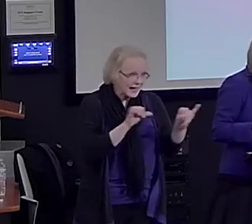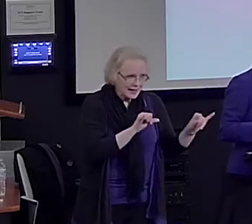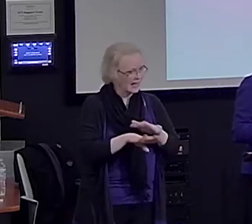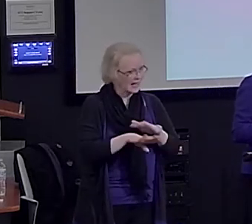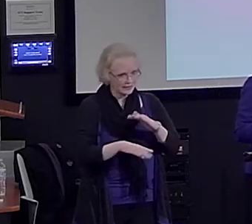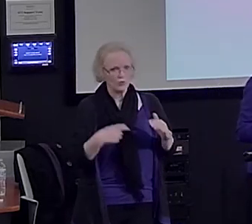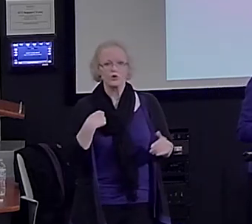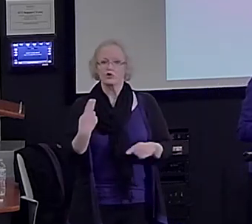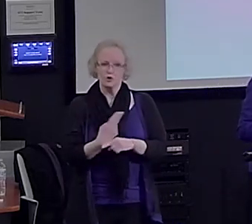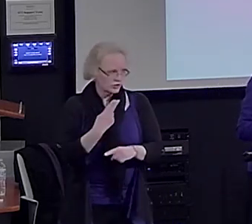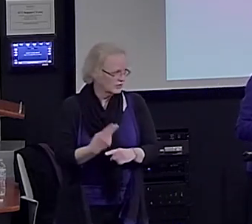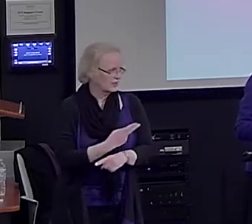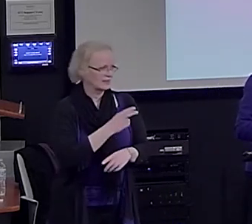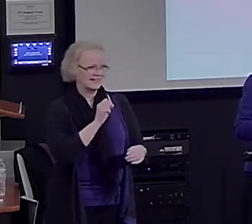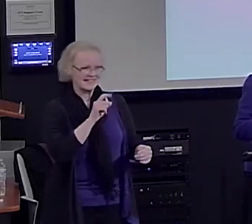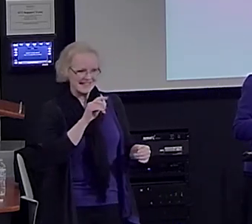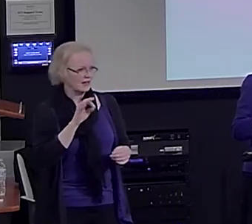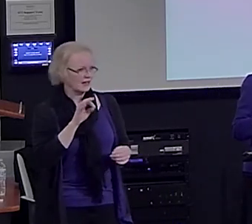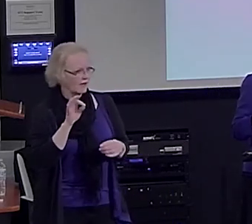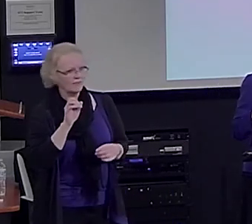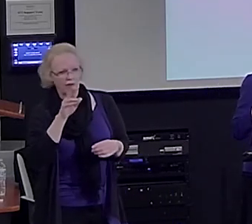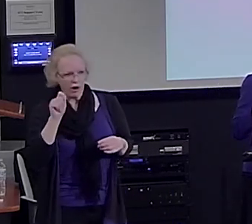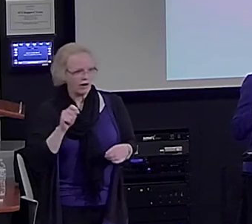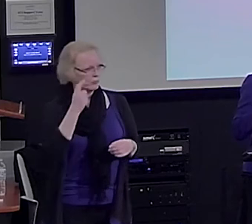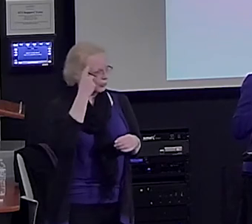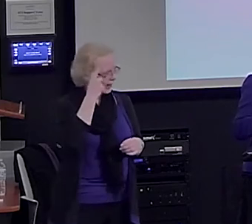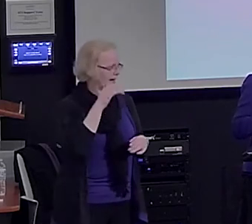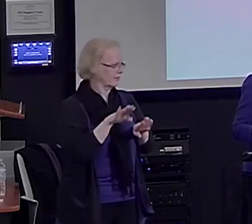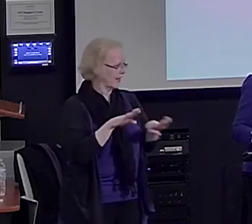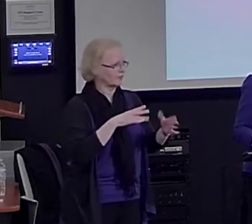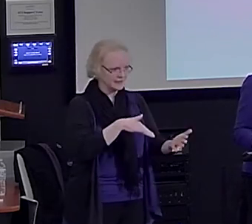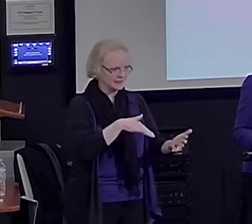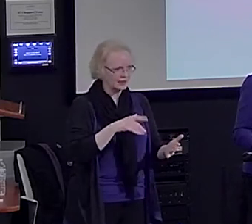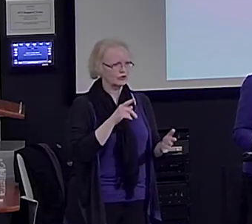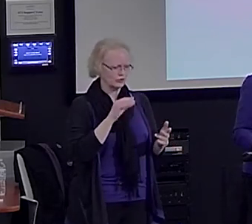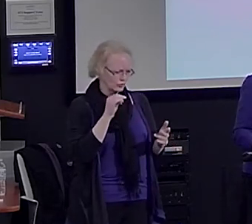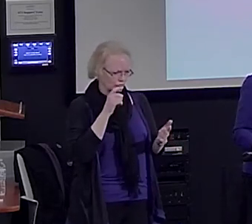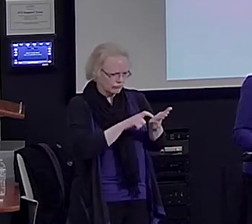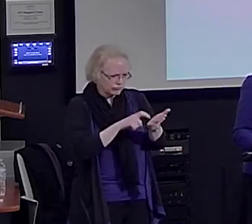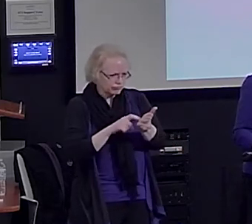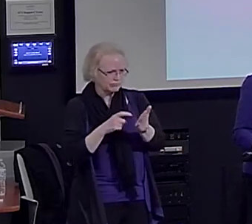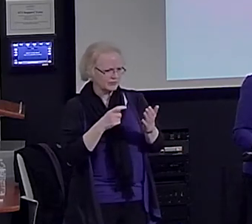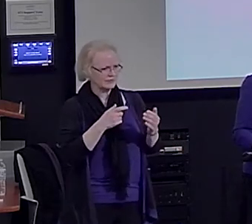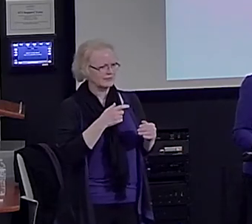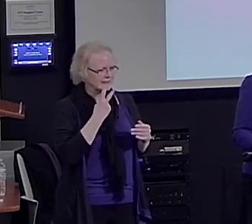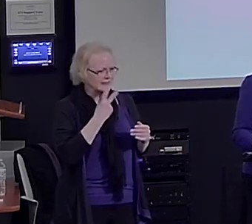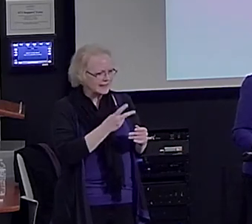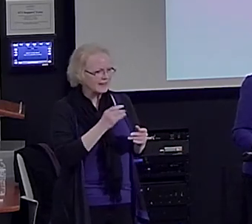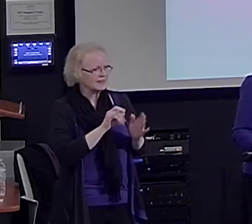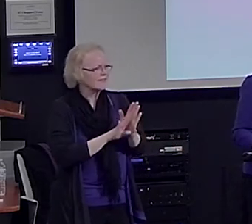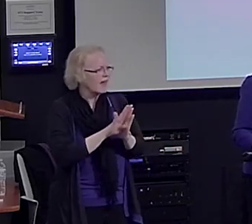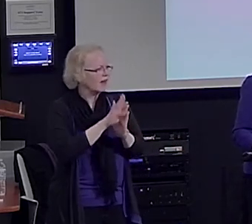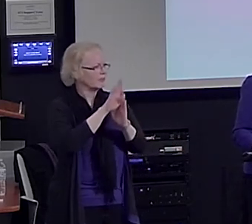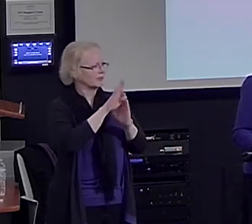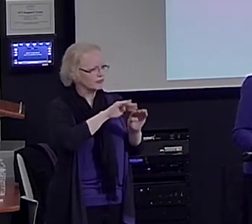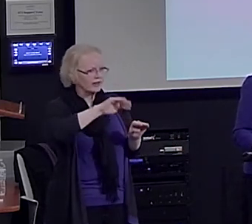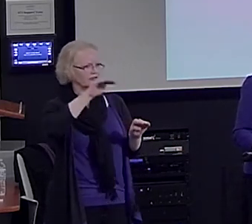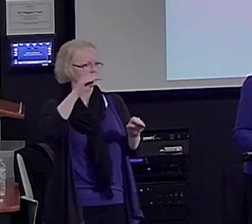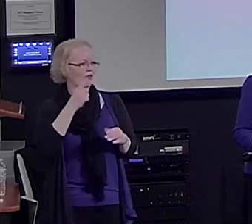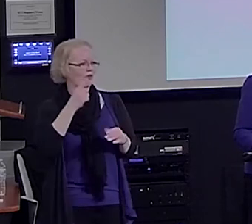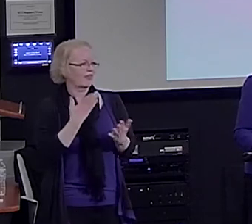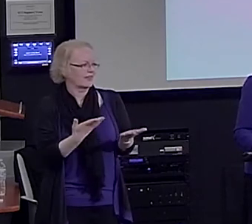converting state-of-the-art brain and behavior studies to delineate developmental trajectories for ability central to early